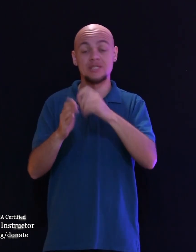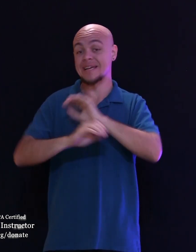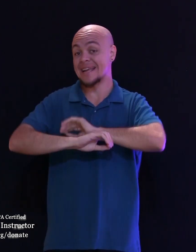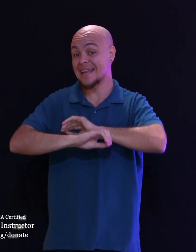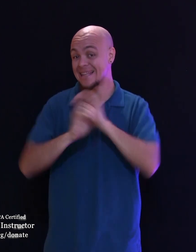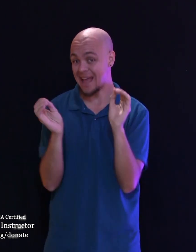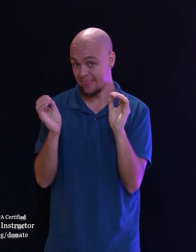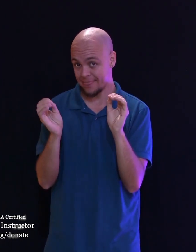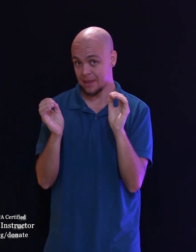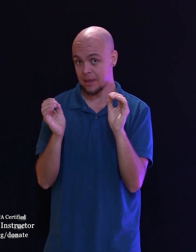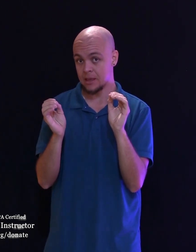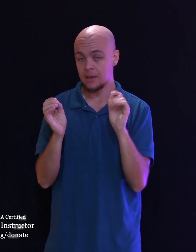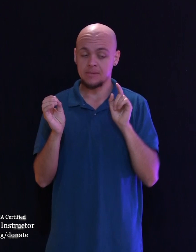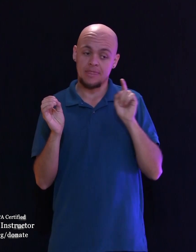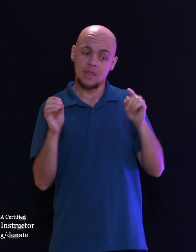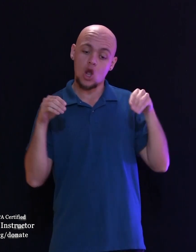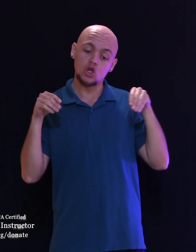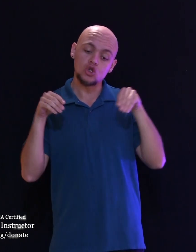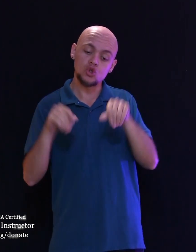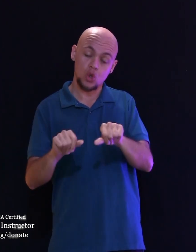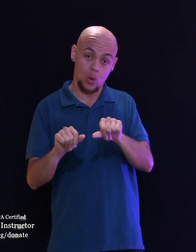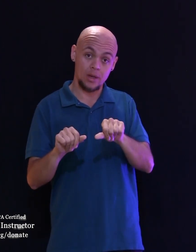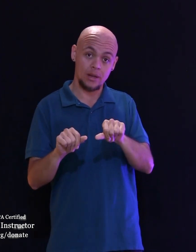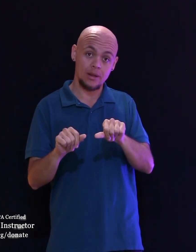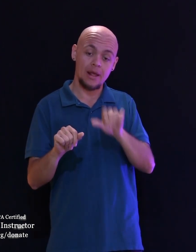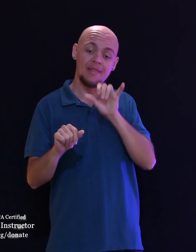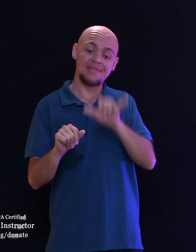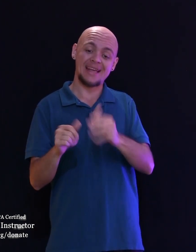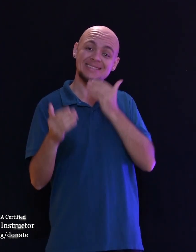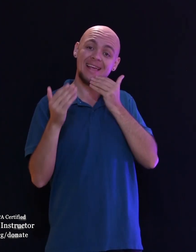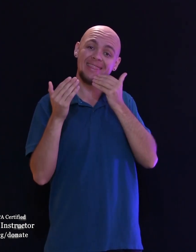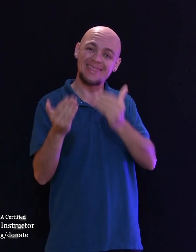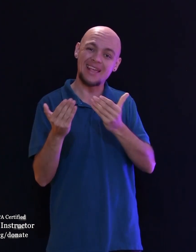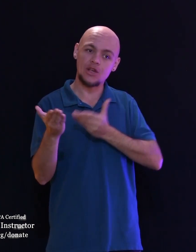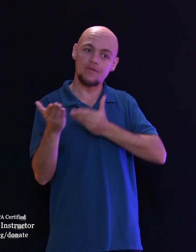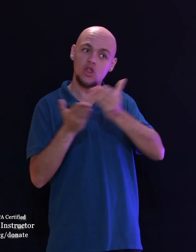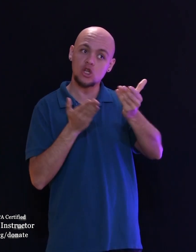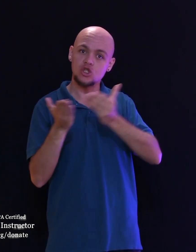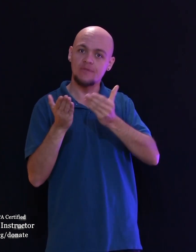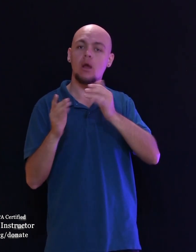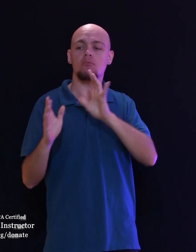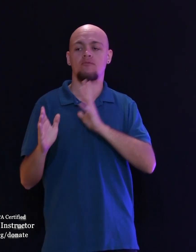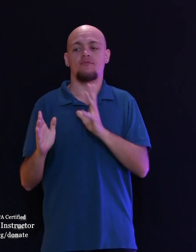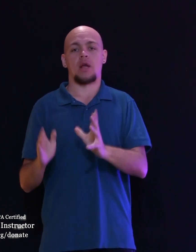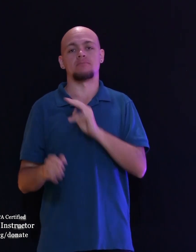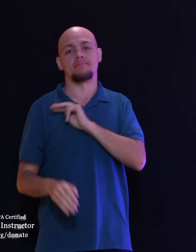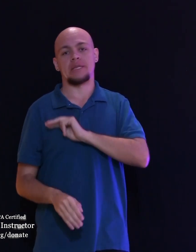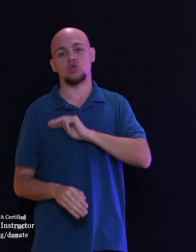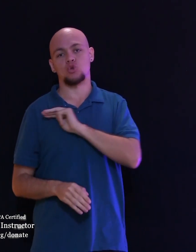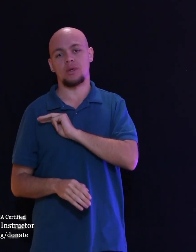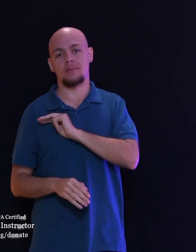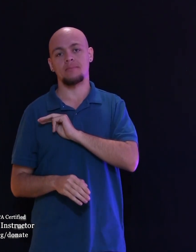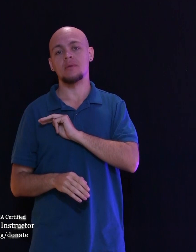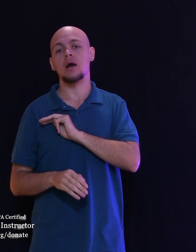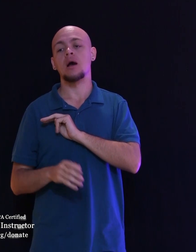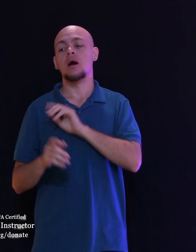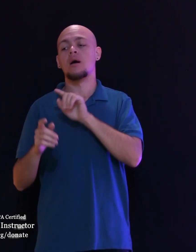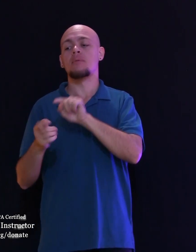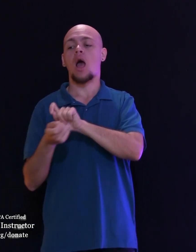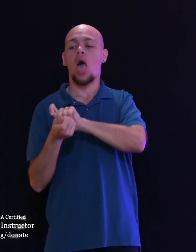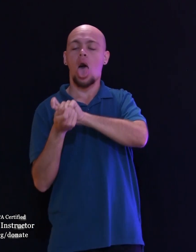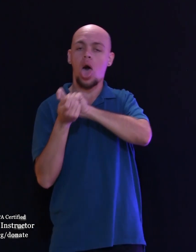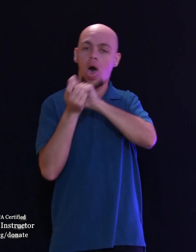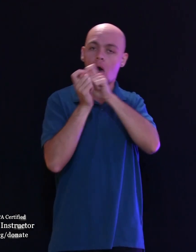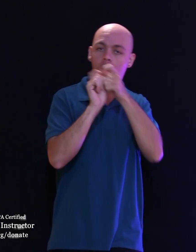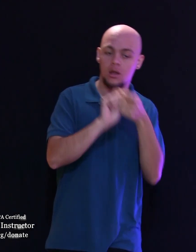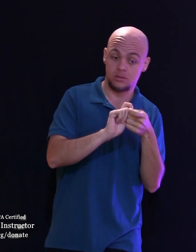it, but they're donating as a thank you for the service that we give them, then you have a ministry. But see, the moment that you step